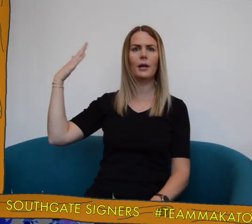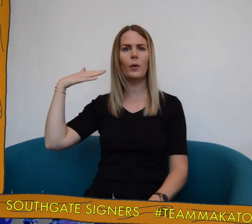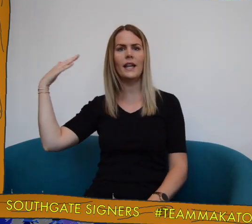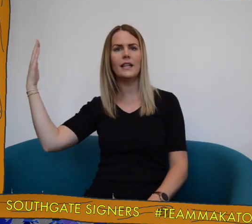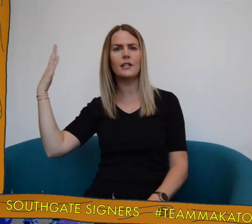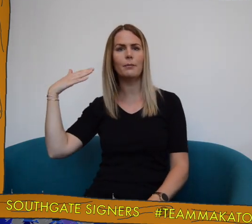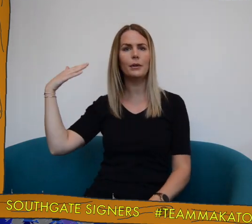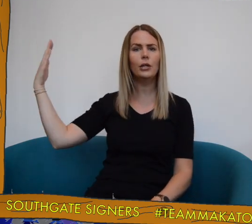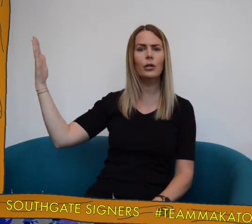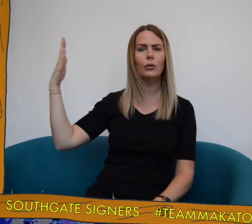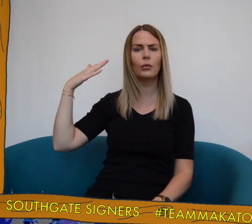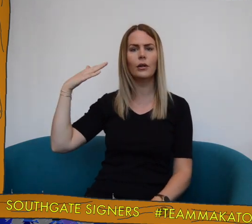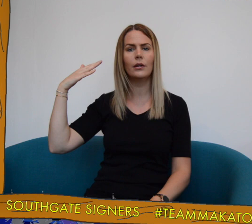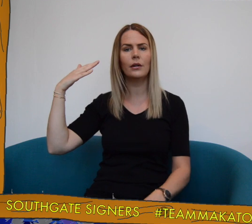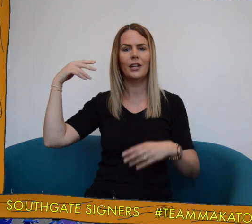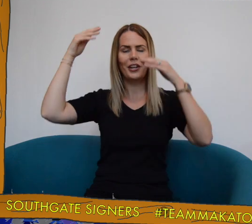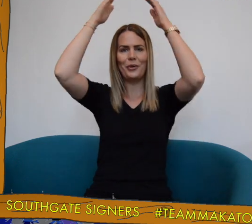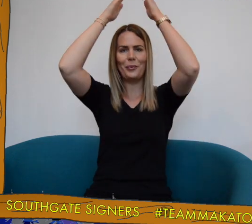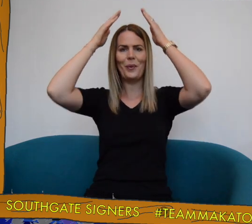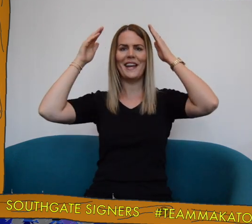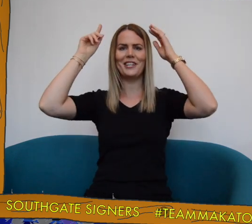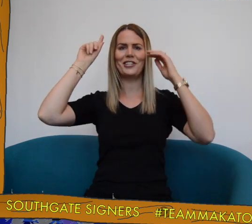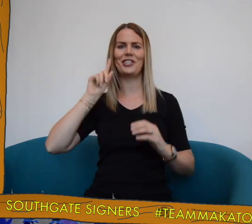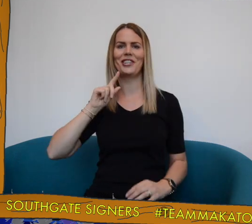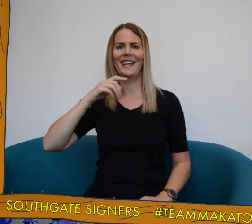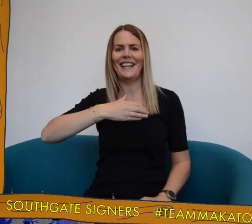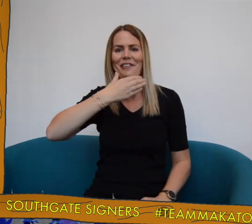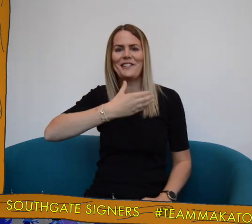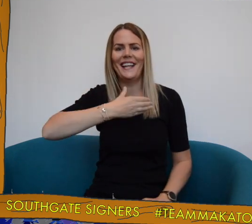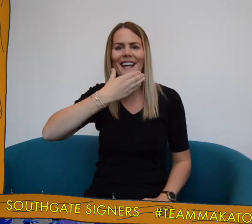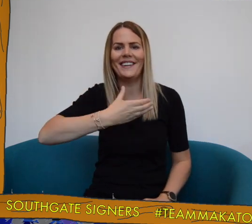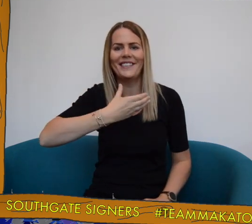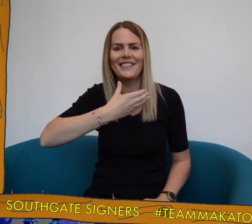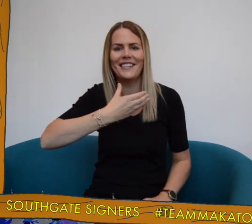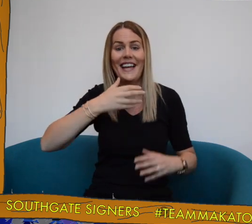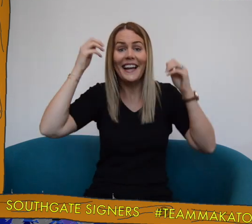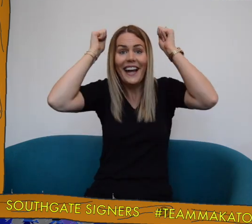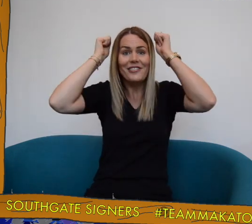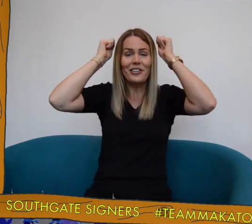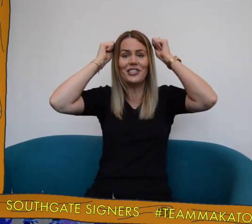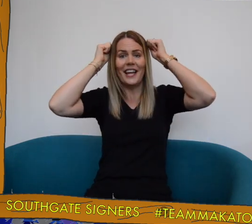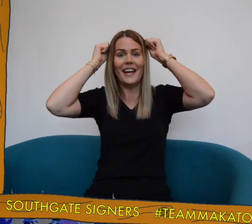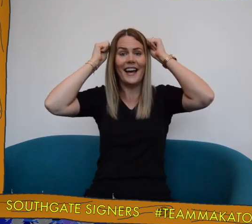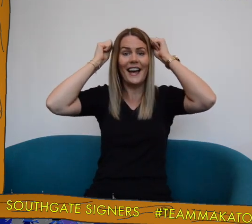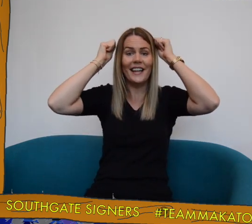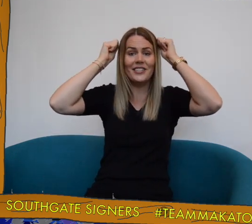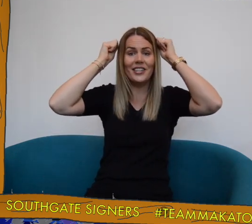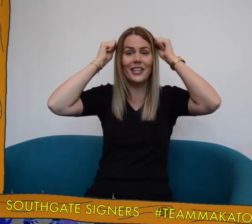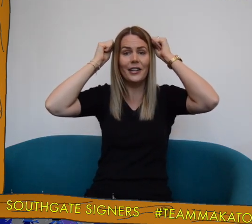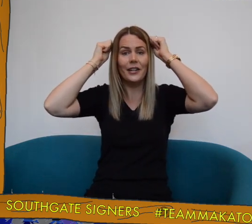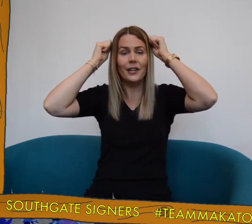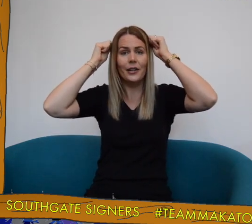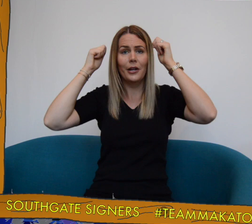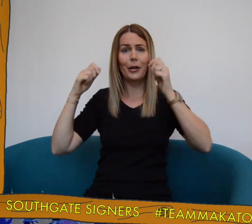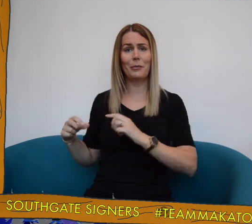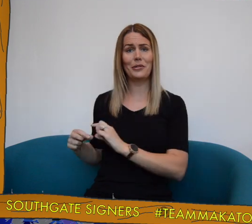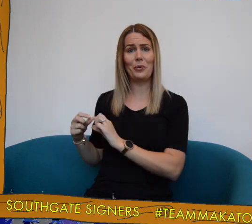stormy wind blew. The witch laughed aloud and held onto her hat.